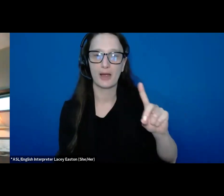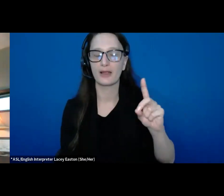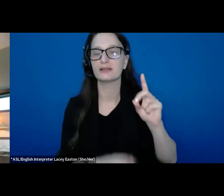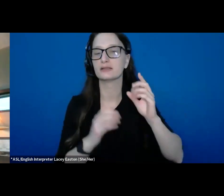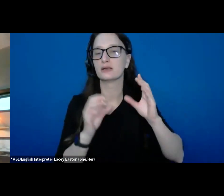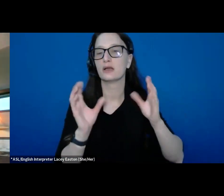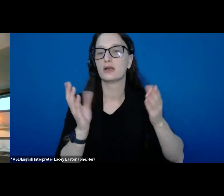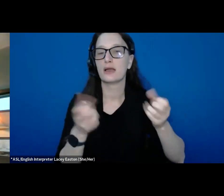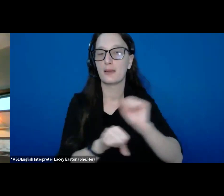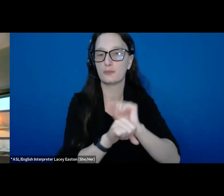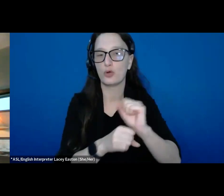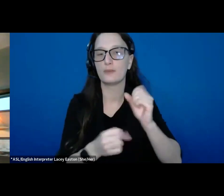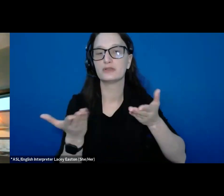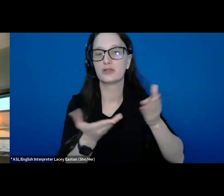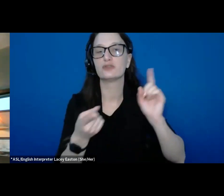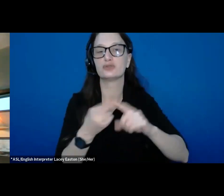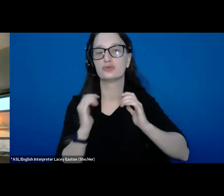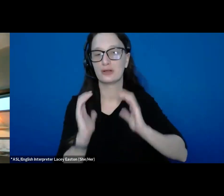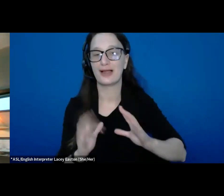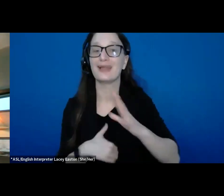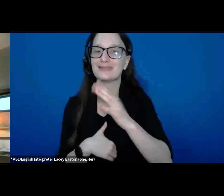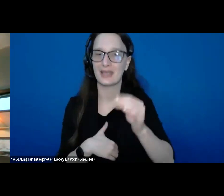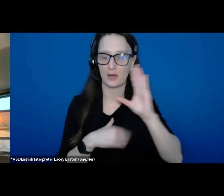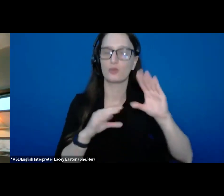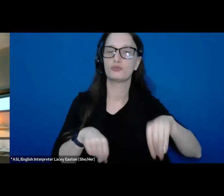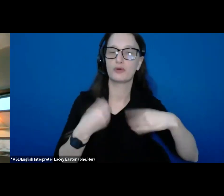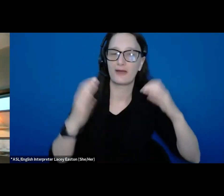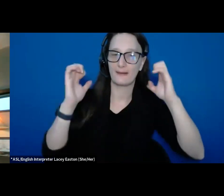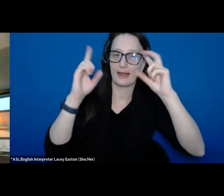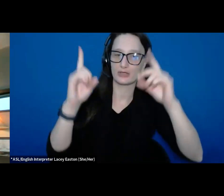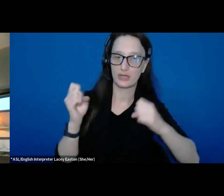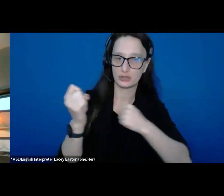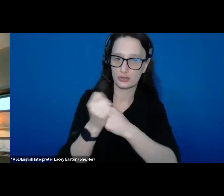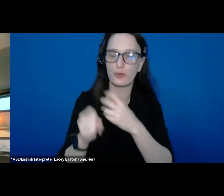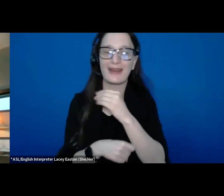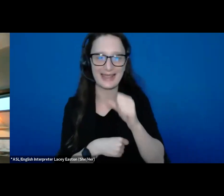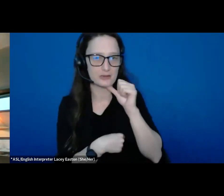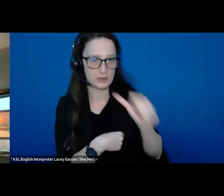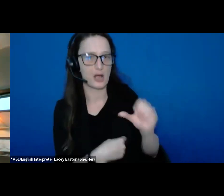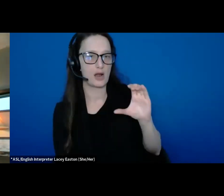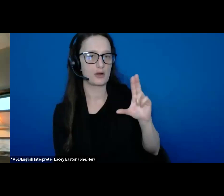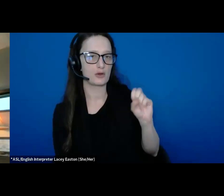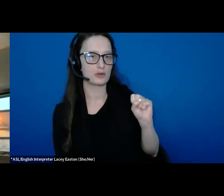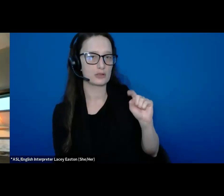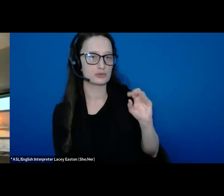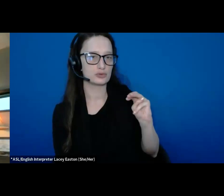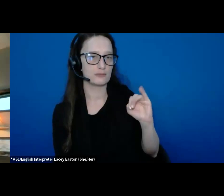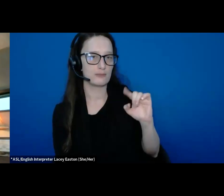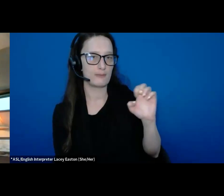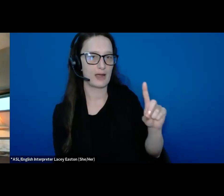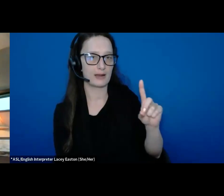providing some education supports and some non-customized employment supports as